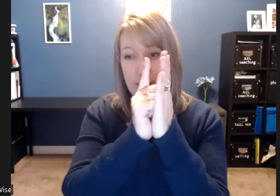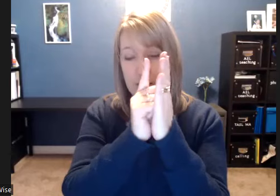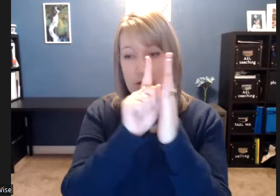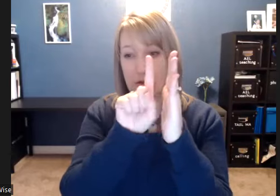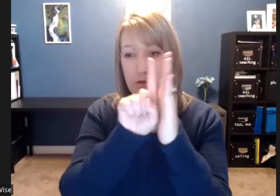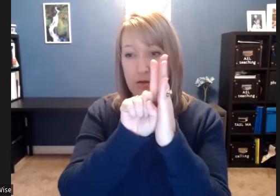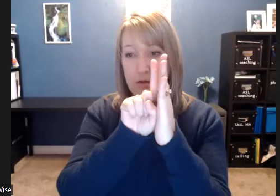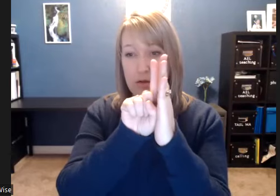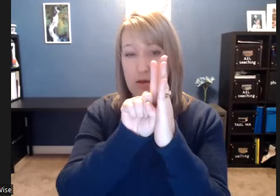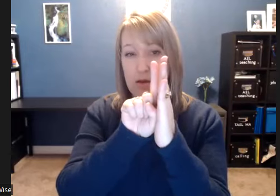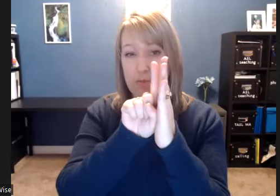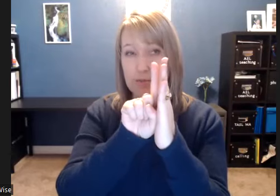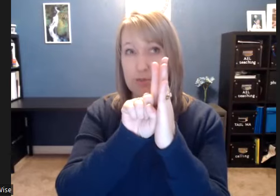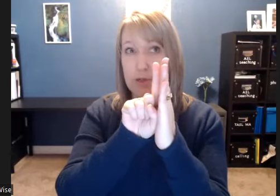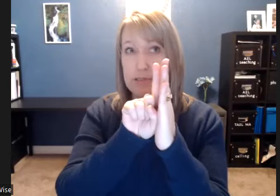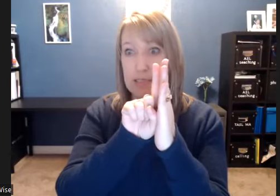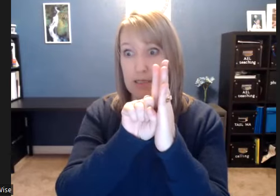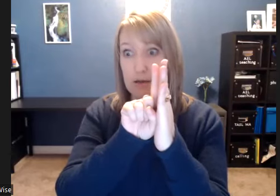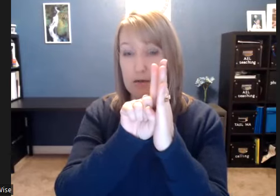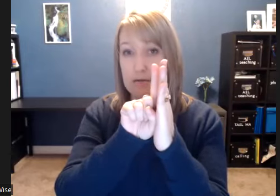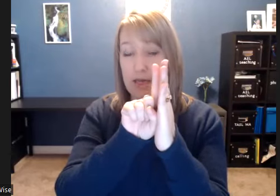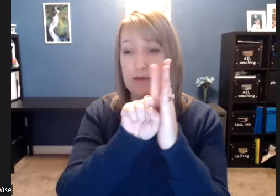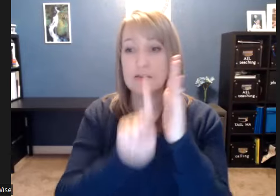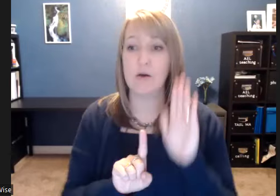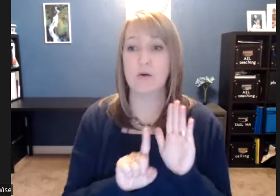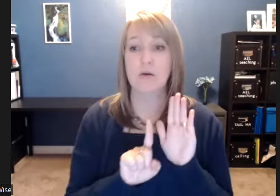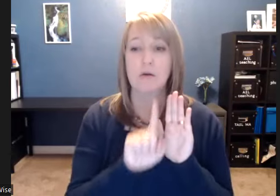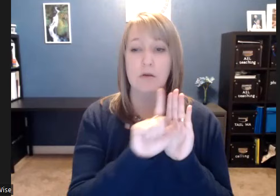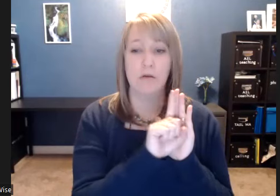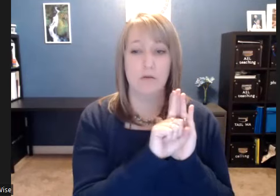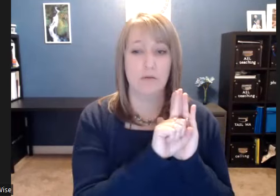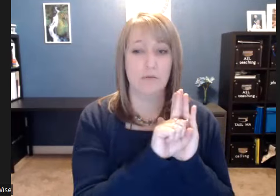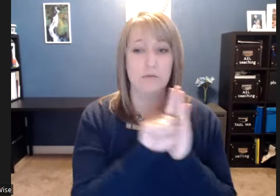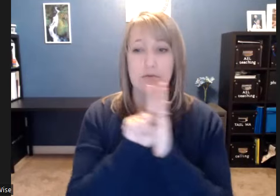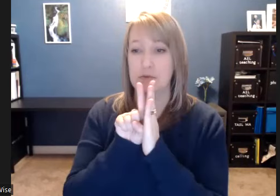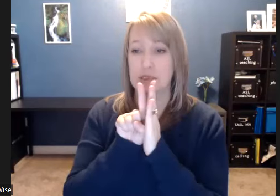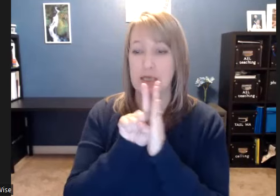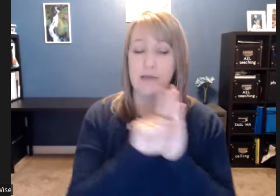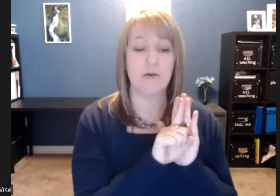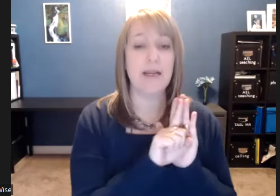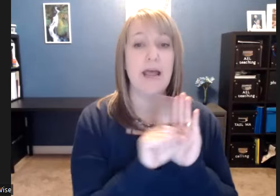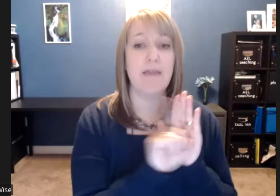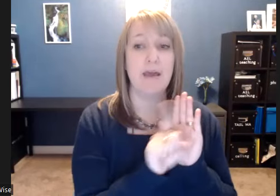together. Palms are perpendicular, okay? So like that, all right? And